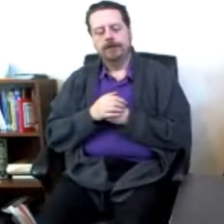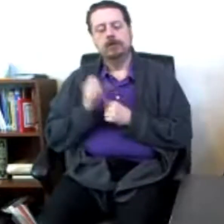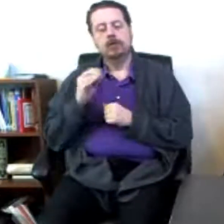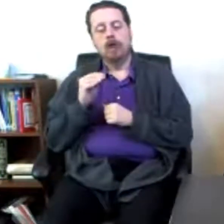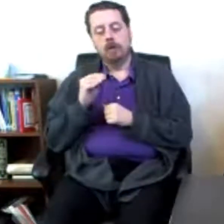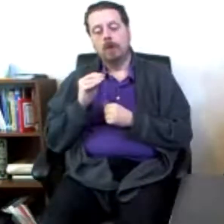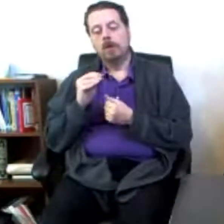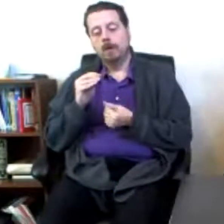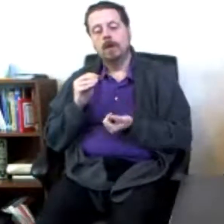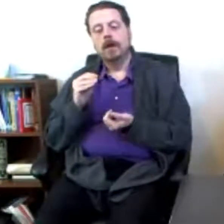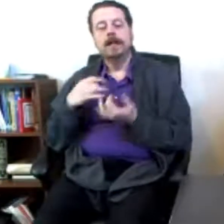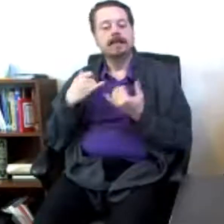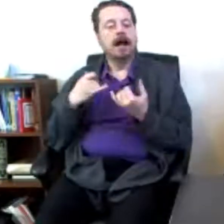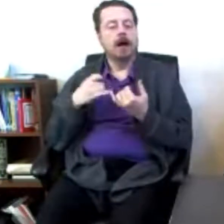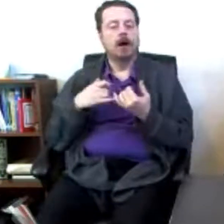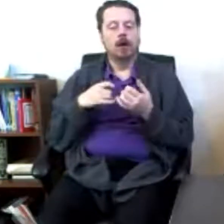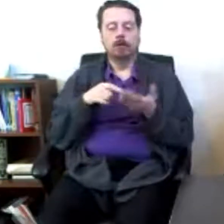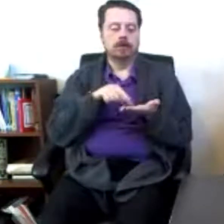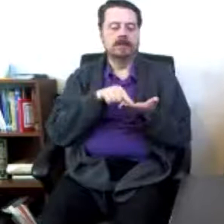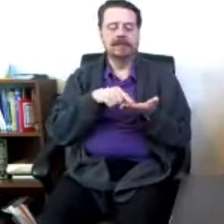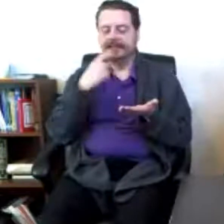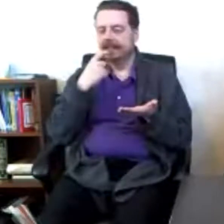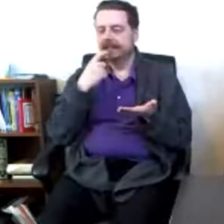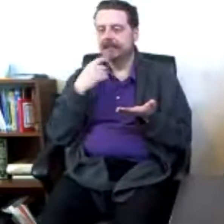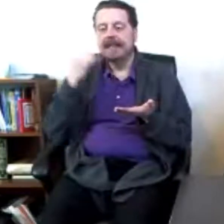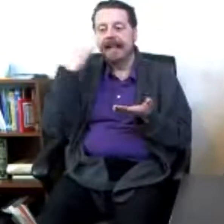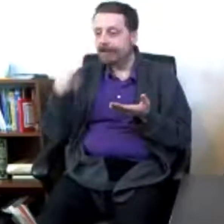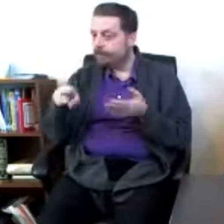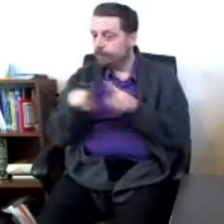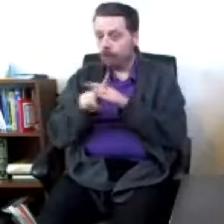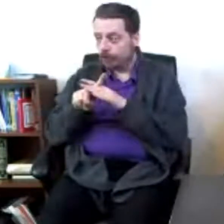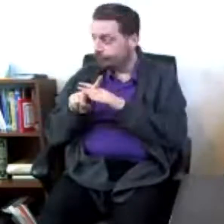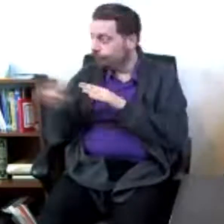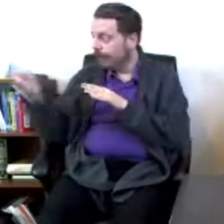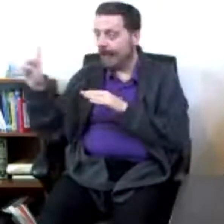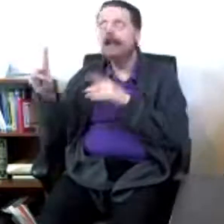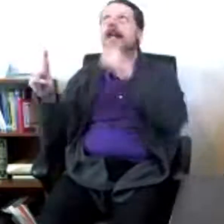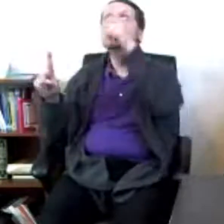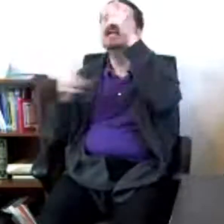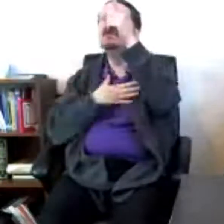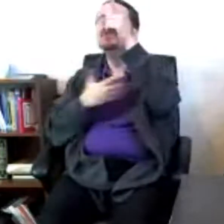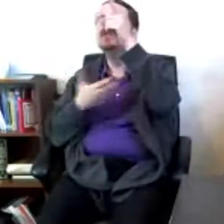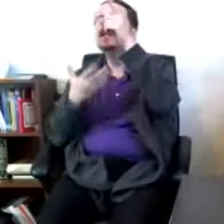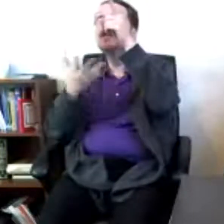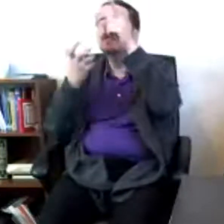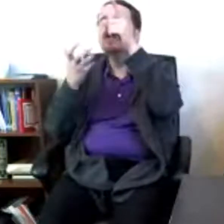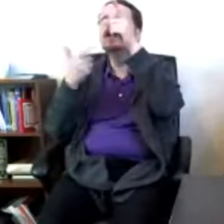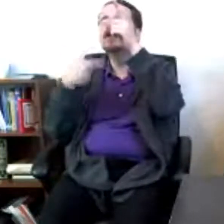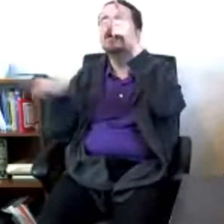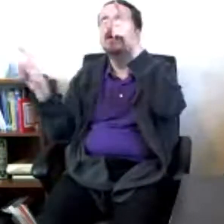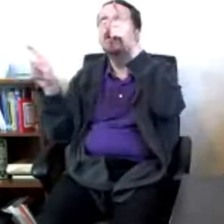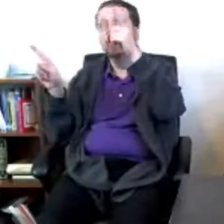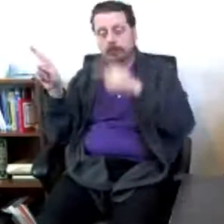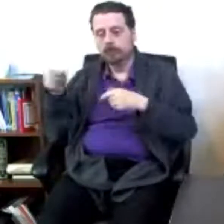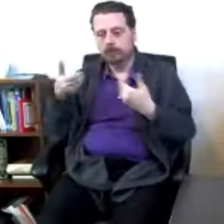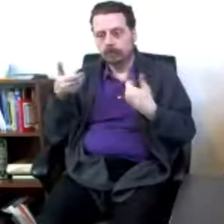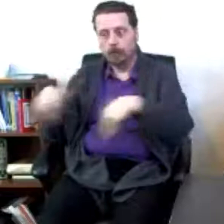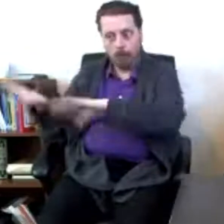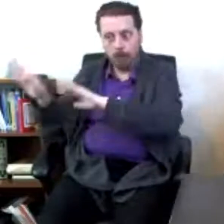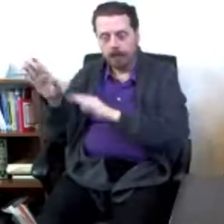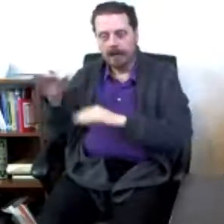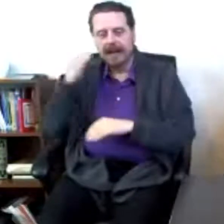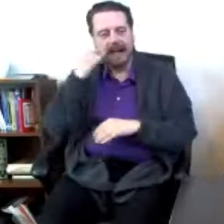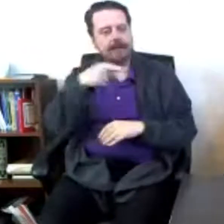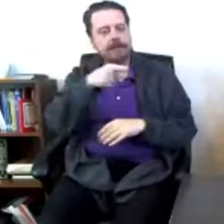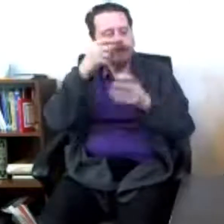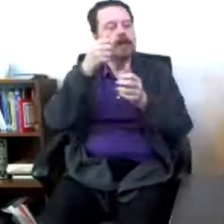So it goes on and says that those who go astray, if Allah wills, he would let them go. And those who go into obedience